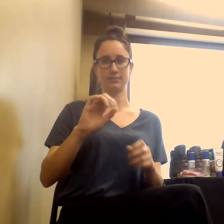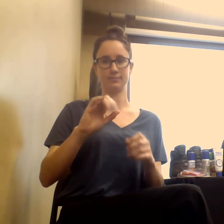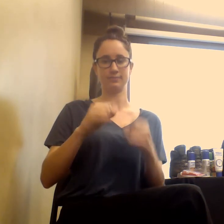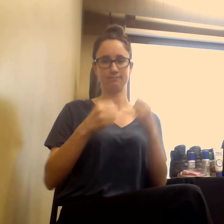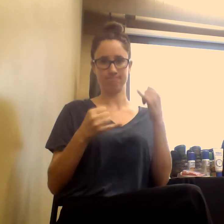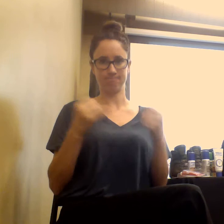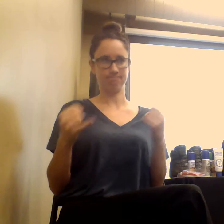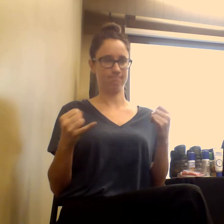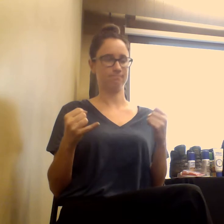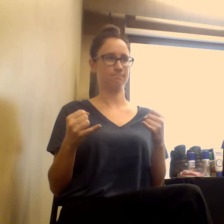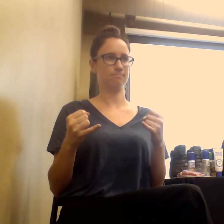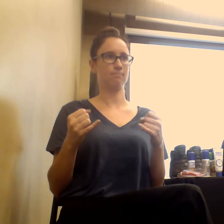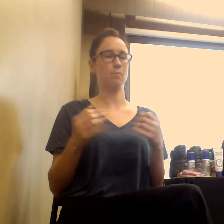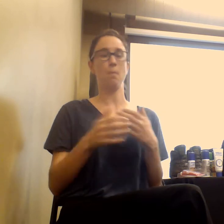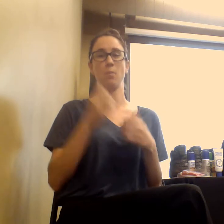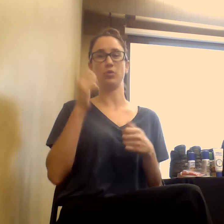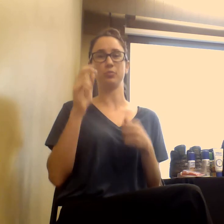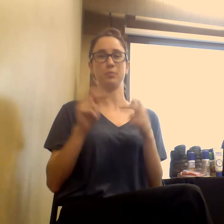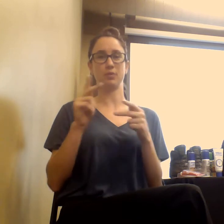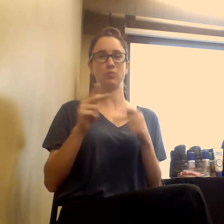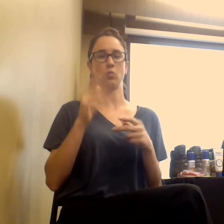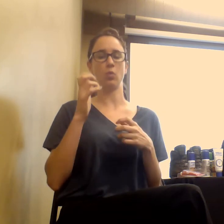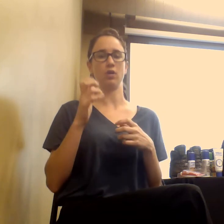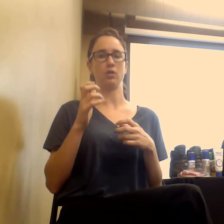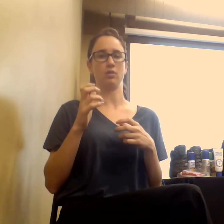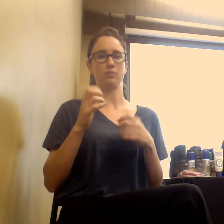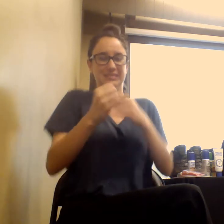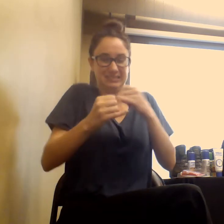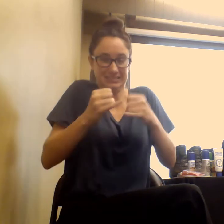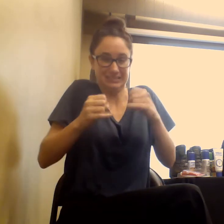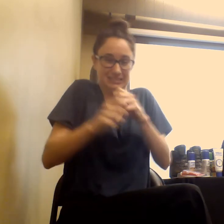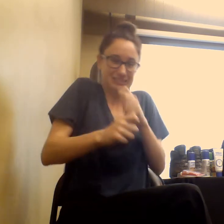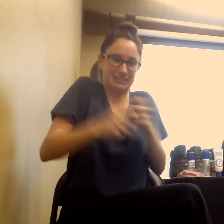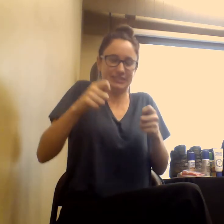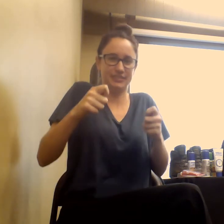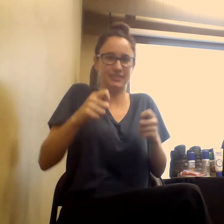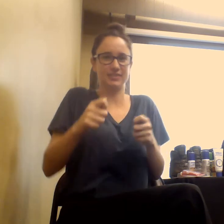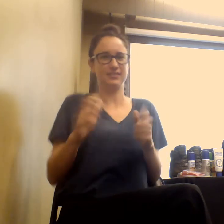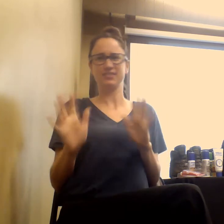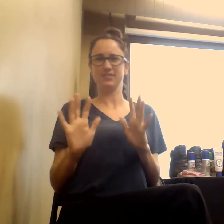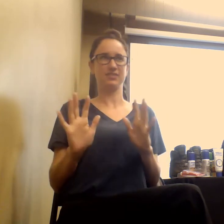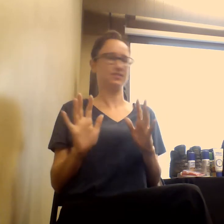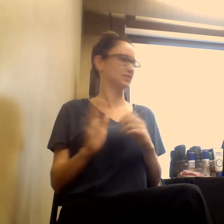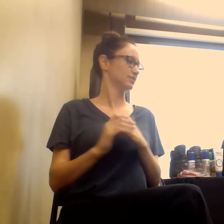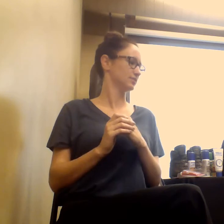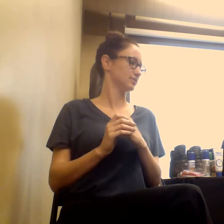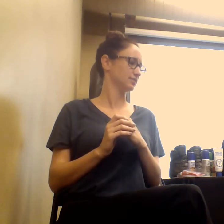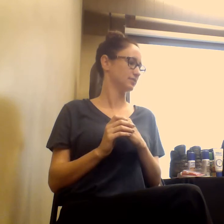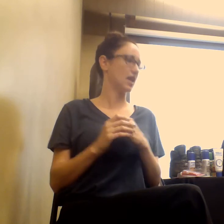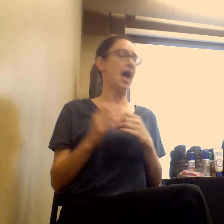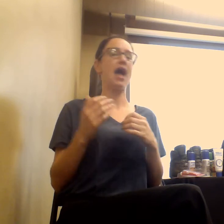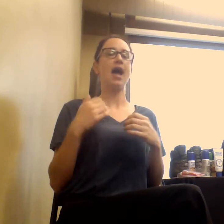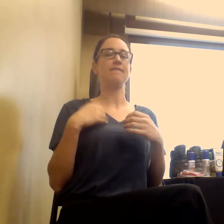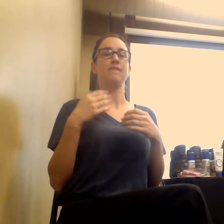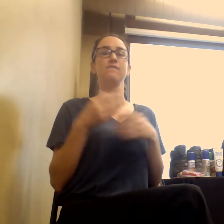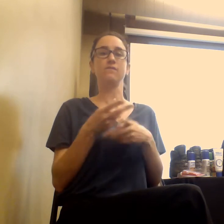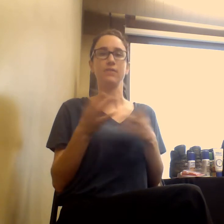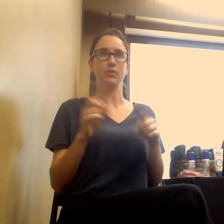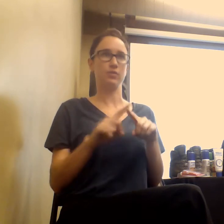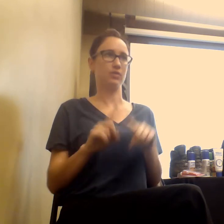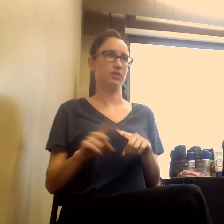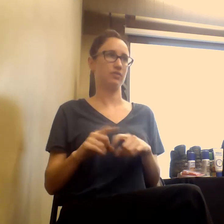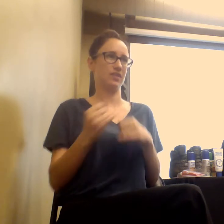on the boot, when we get down to the bottom part of this boot right here, and I know this, I'm going to have a couple different lacing techniques going on right here,